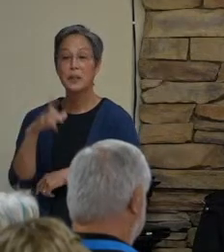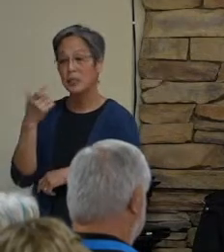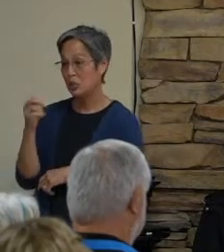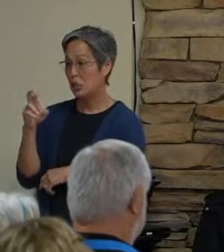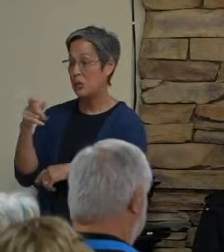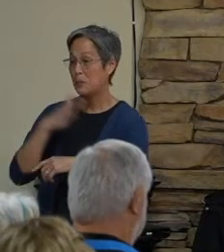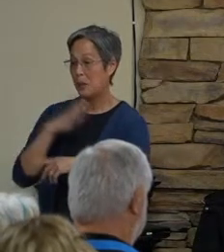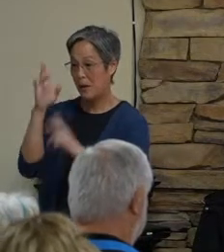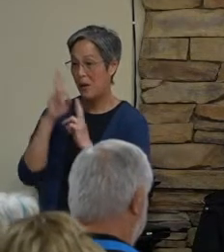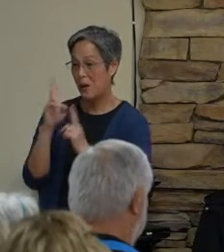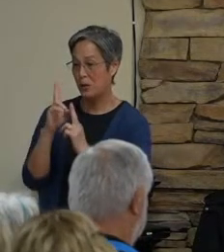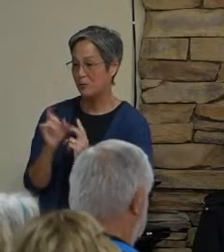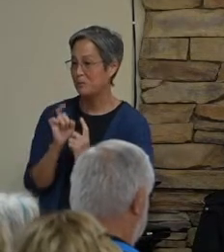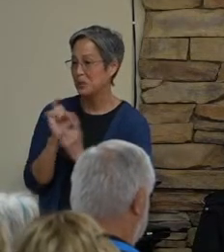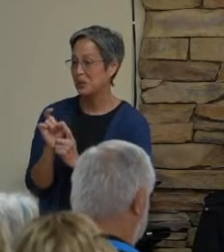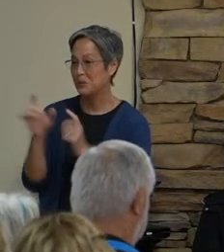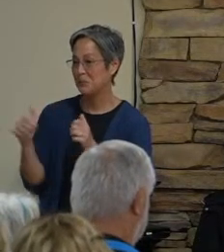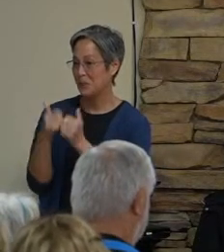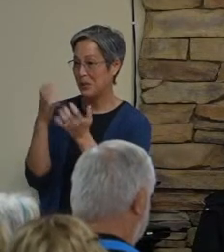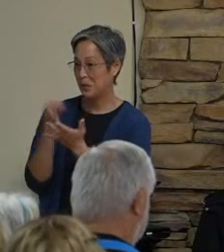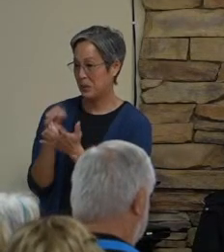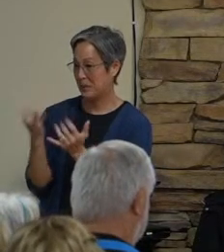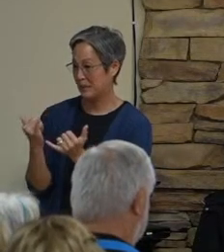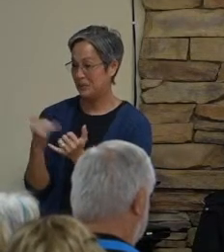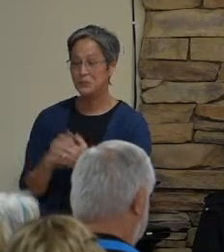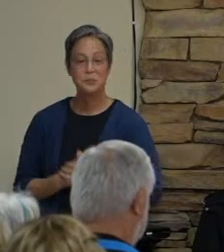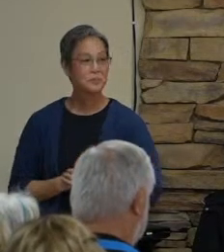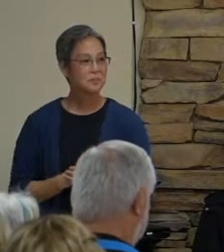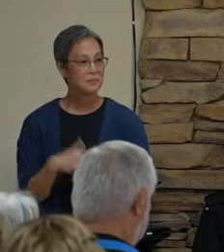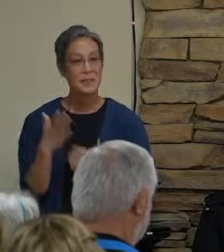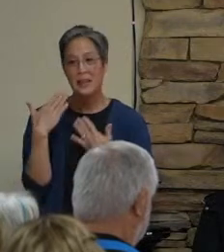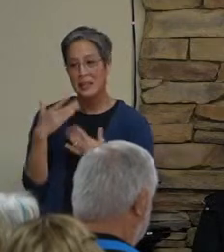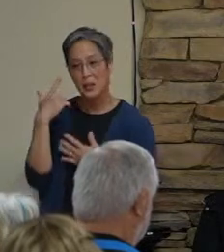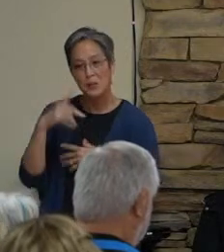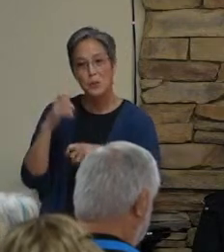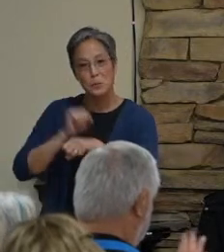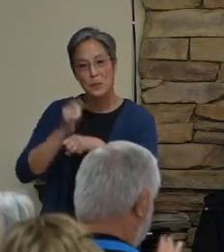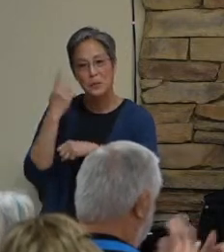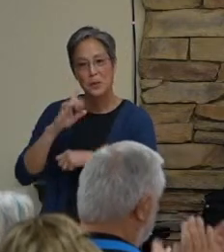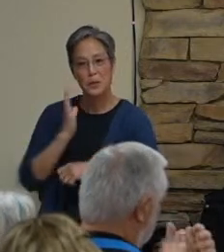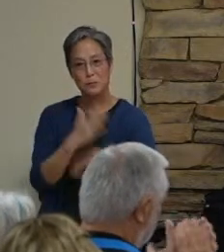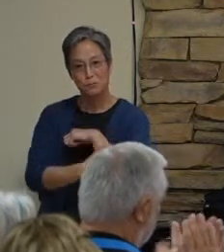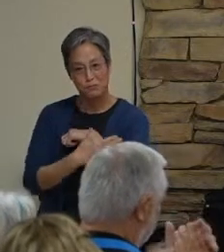honor to present you with this challenge coin today. Thank you for serving our country.